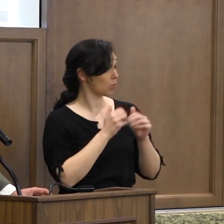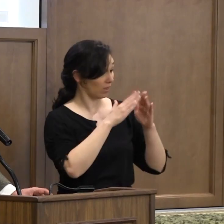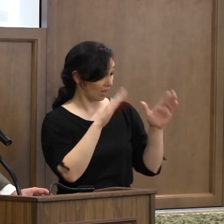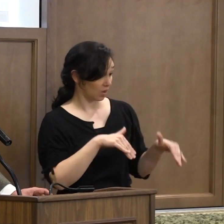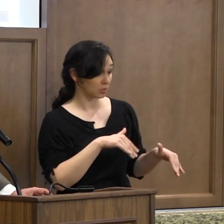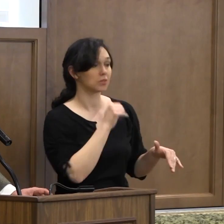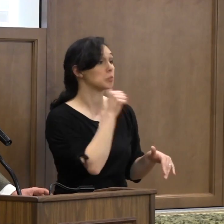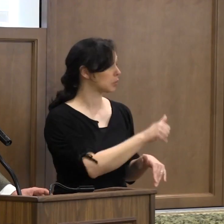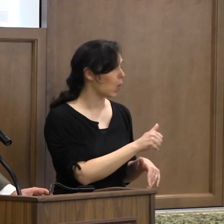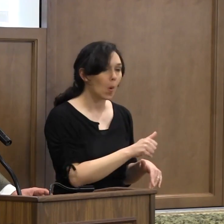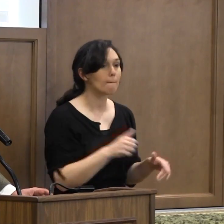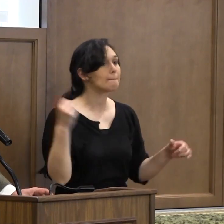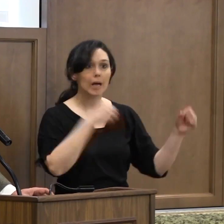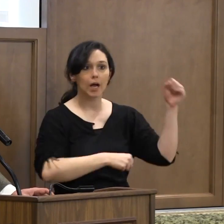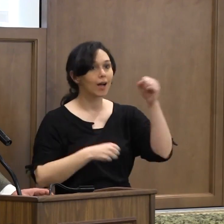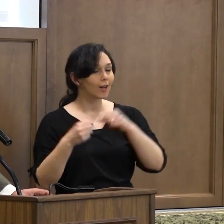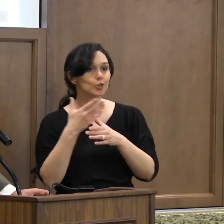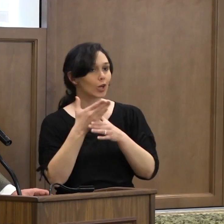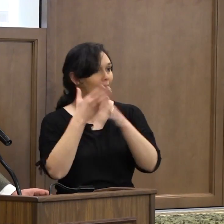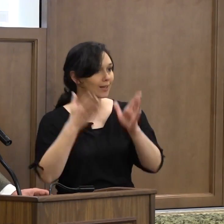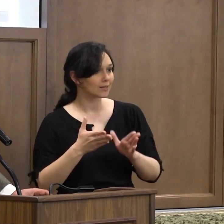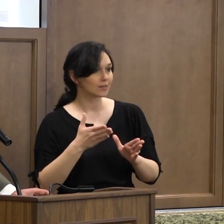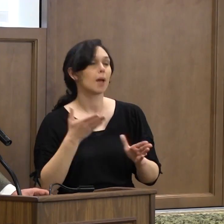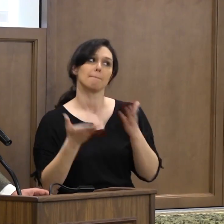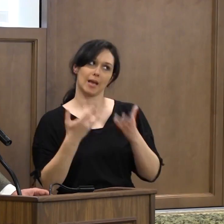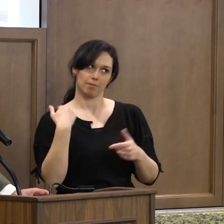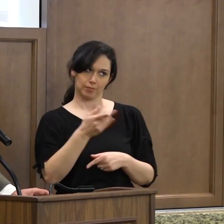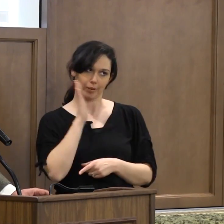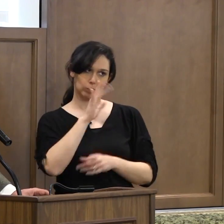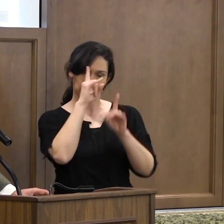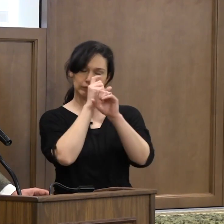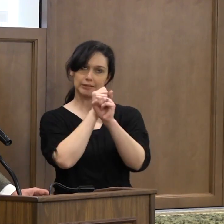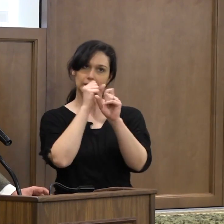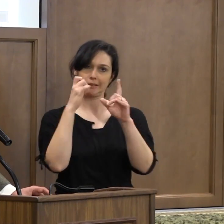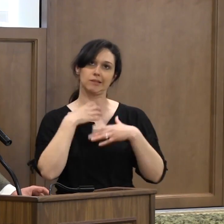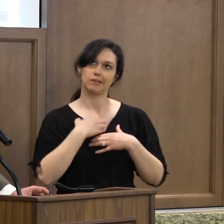not punch colleagues, though they may fantasize.